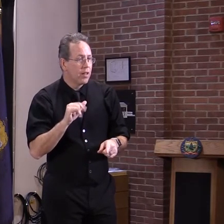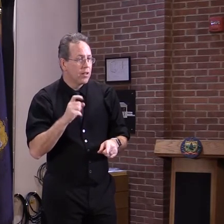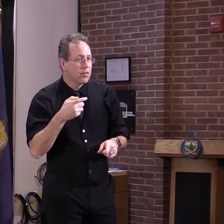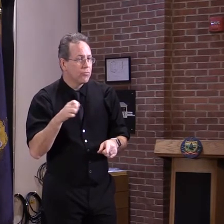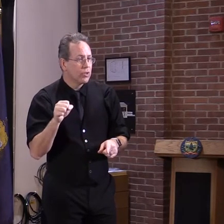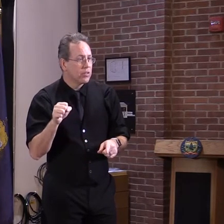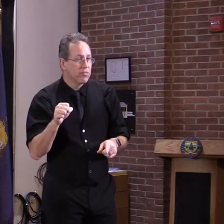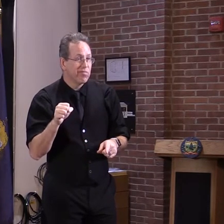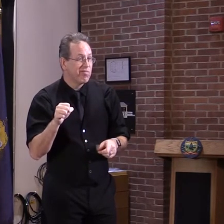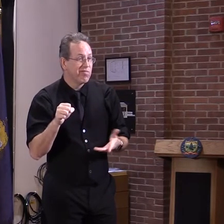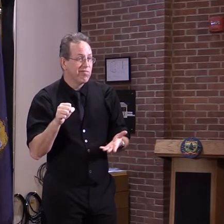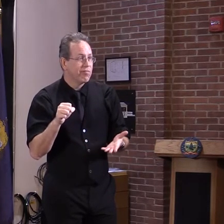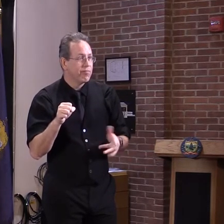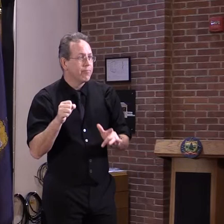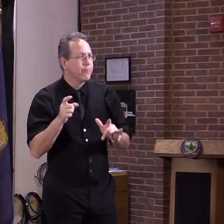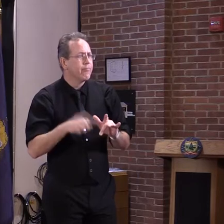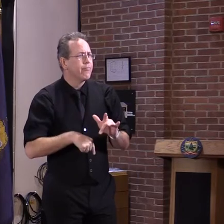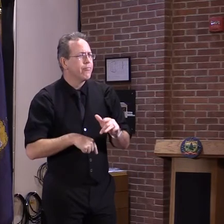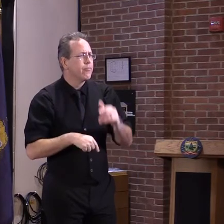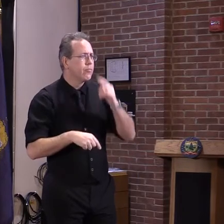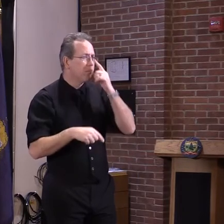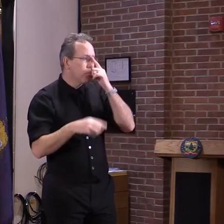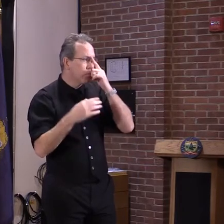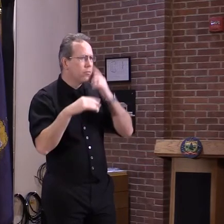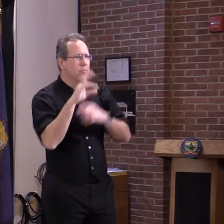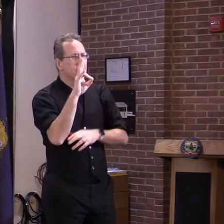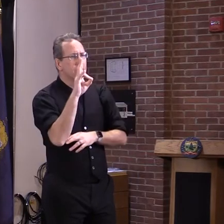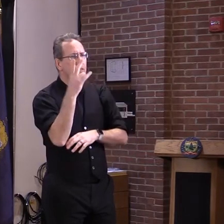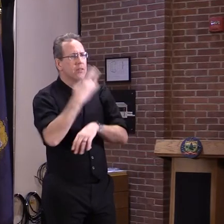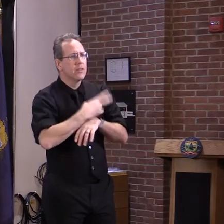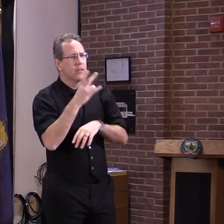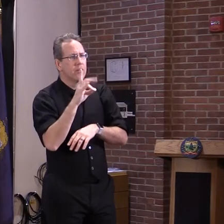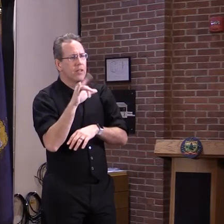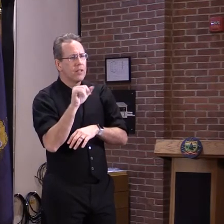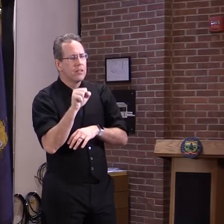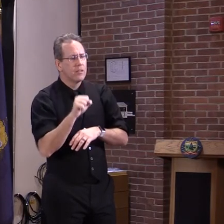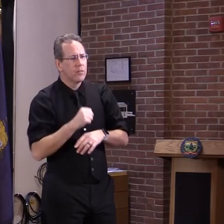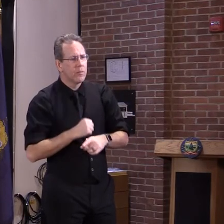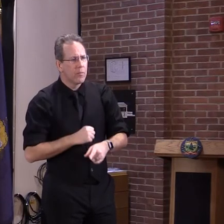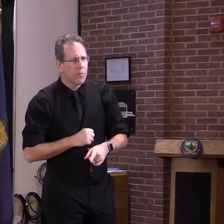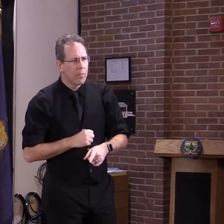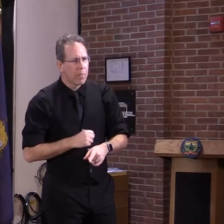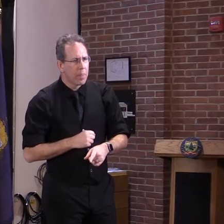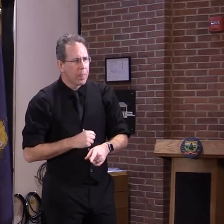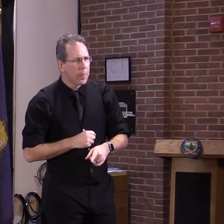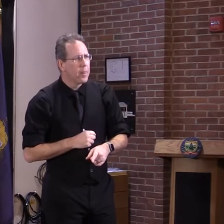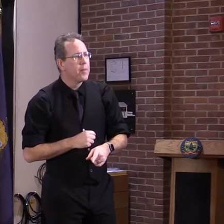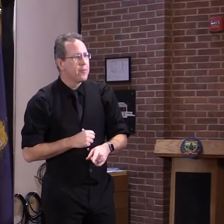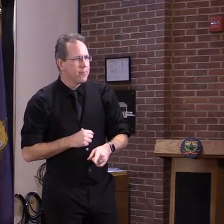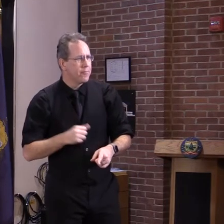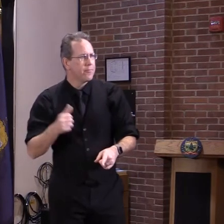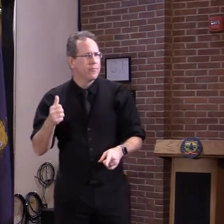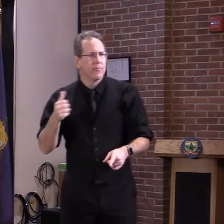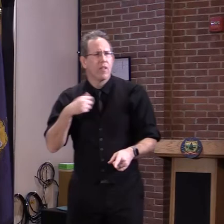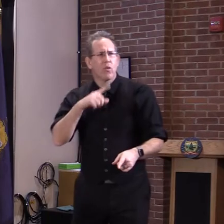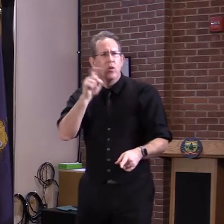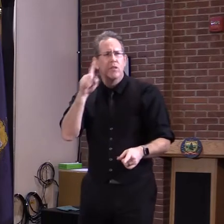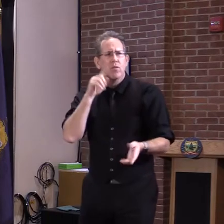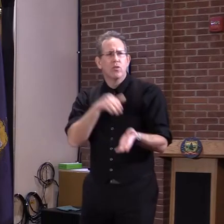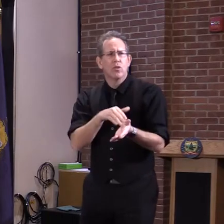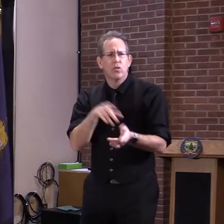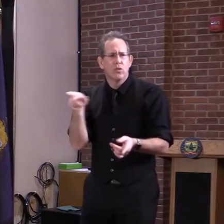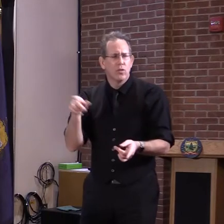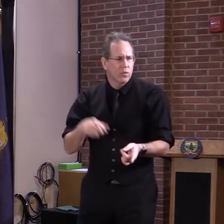All right, we'll move to Colin Flanders, 7 days. Hi, I had a question for Dr. Levine. You were talking